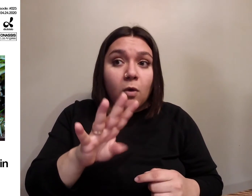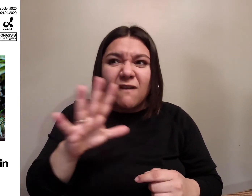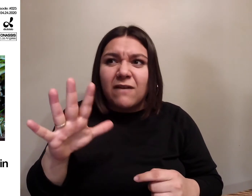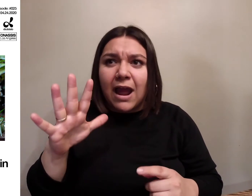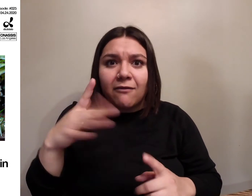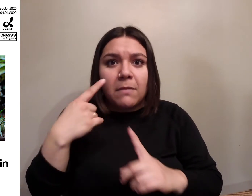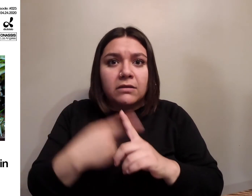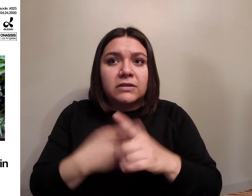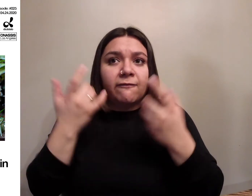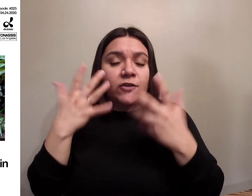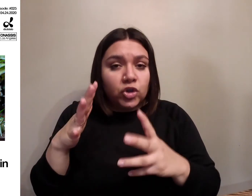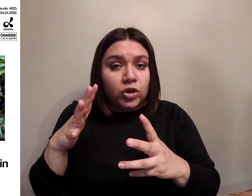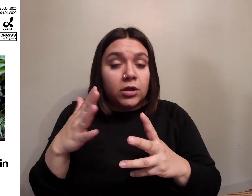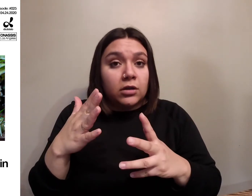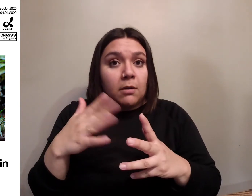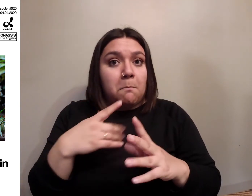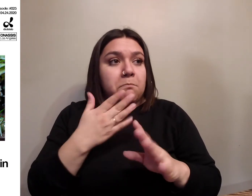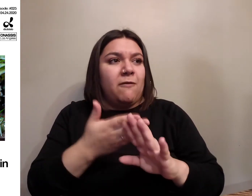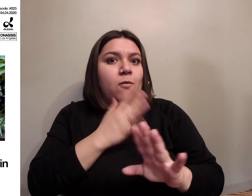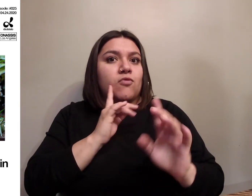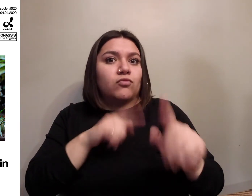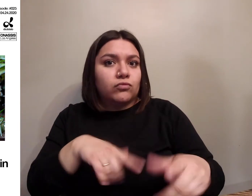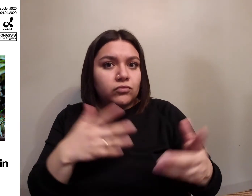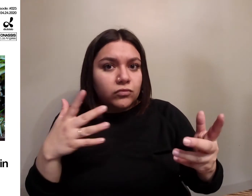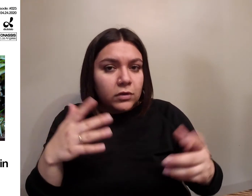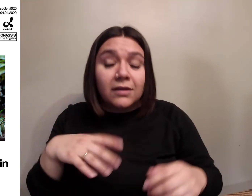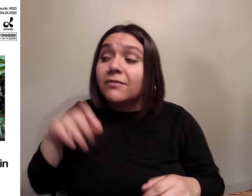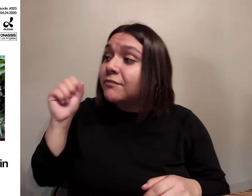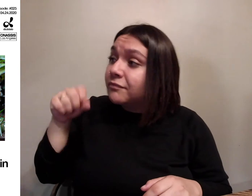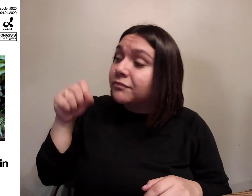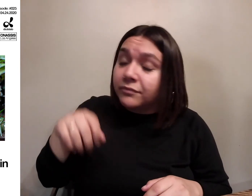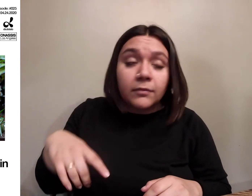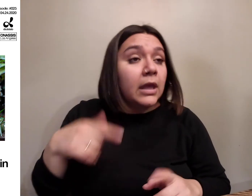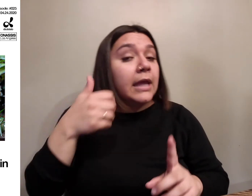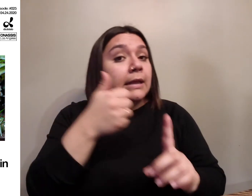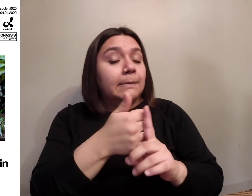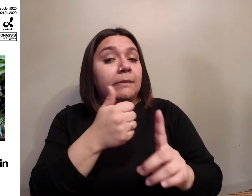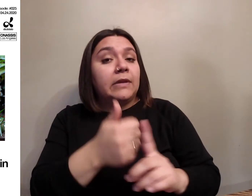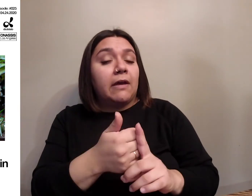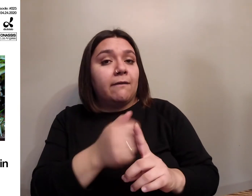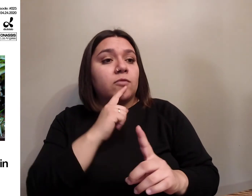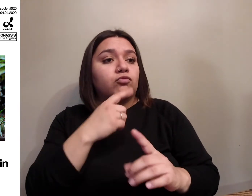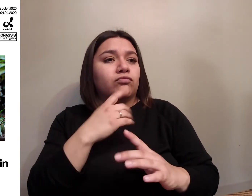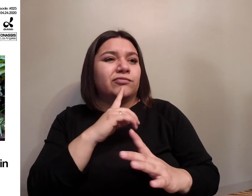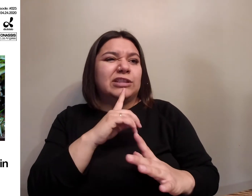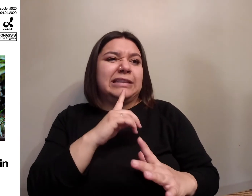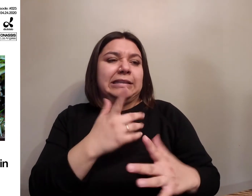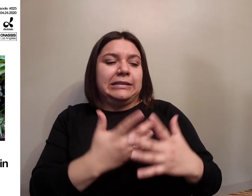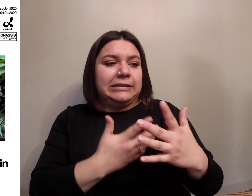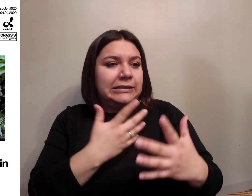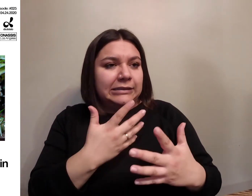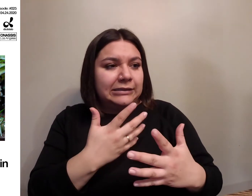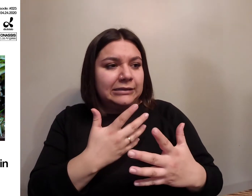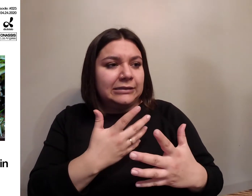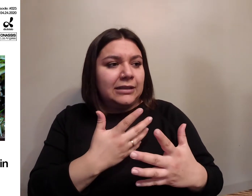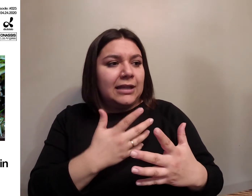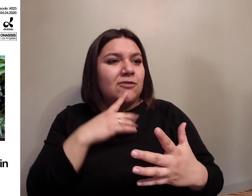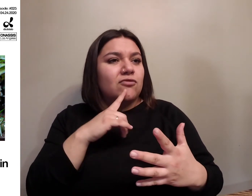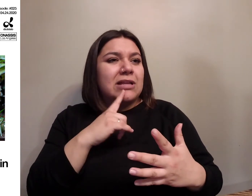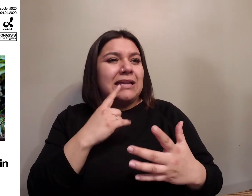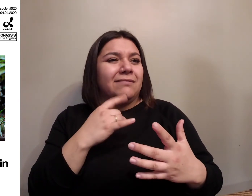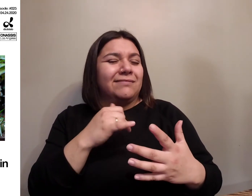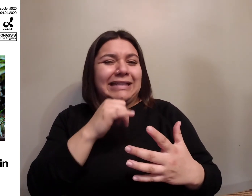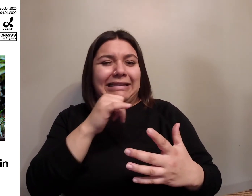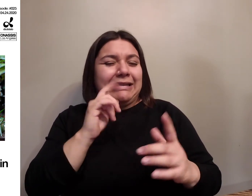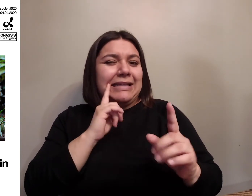a good leftist or liberal or progressive-minded thinker. What are you doing among those mystics? Or why are you involved in